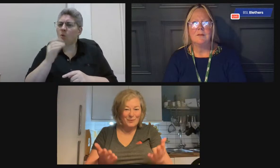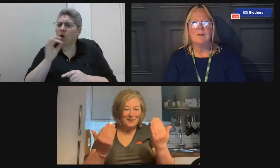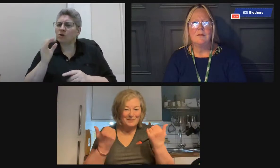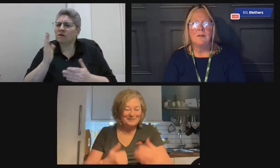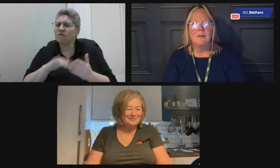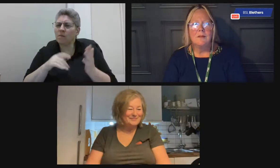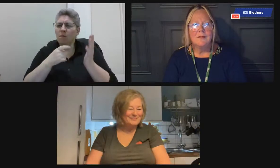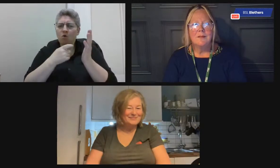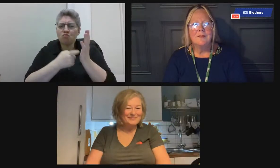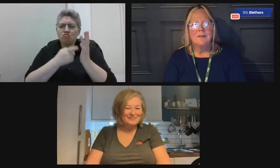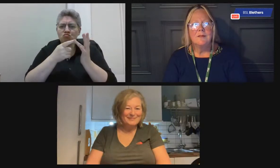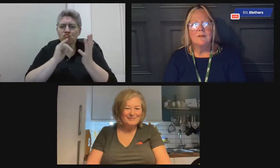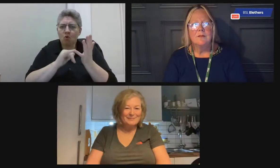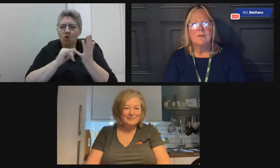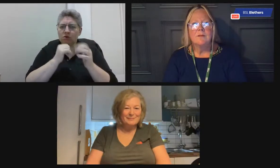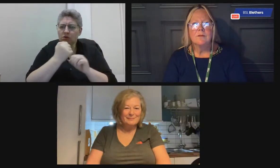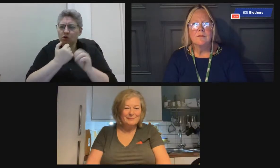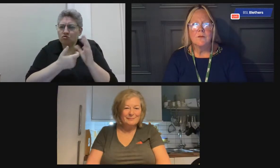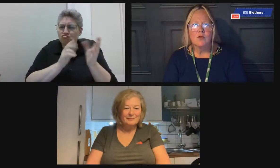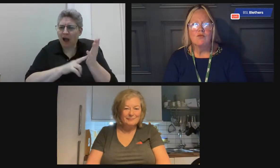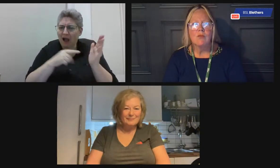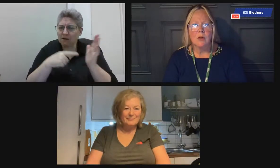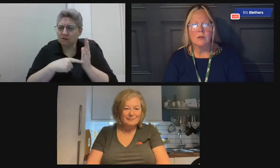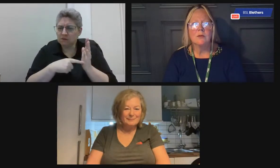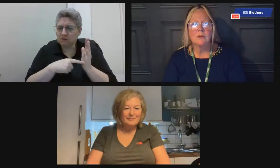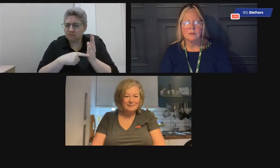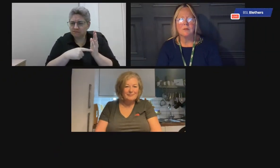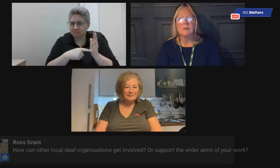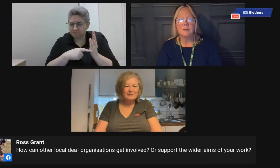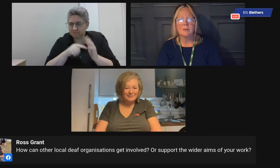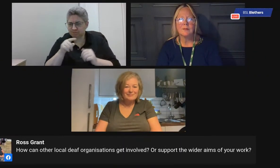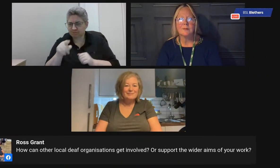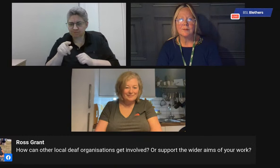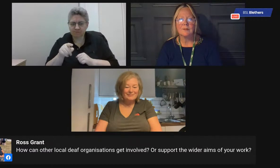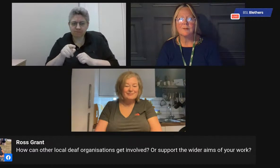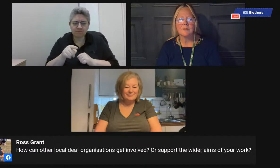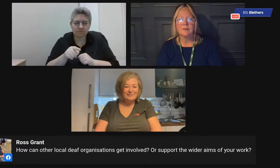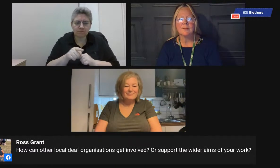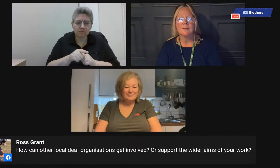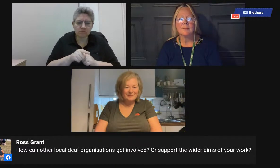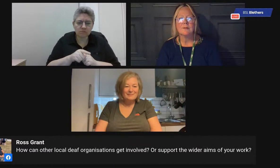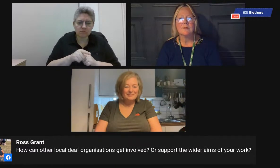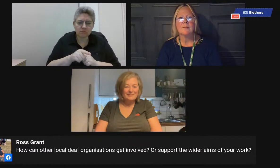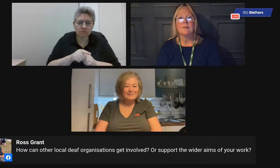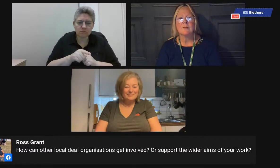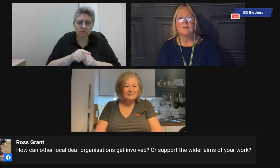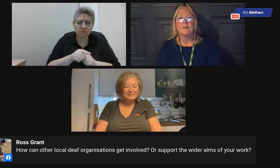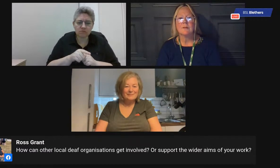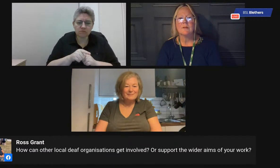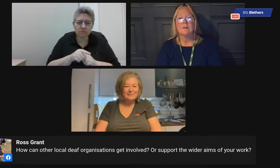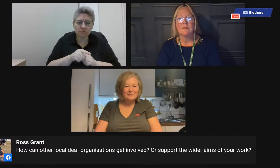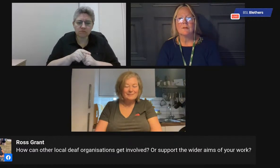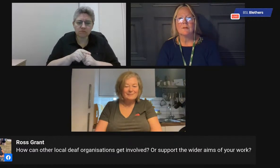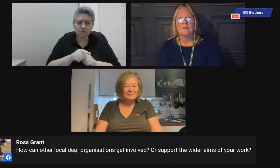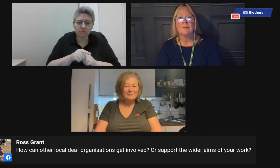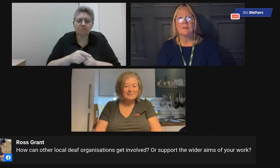have similar experiences, and I can tell you we have so many questions coming. There's one coming in from Ross Grant.